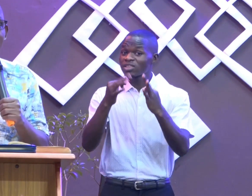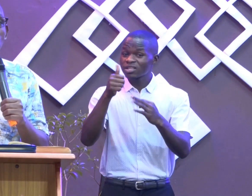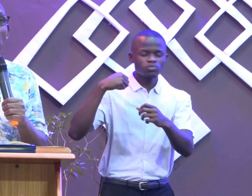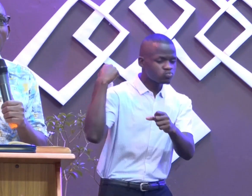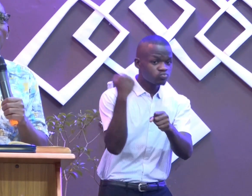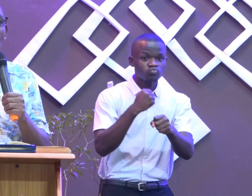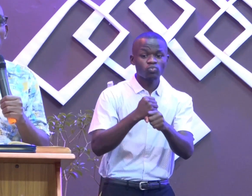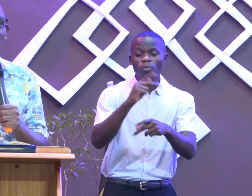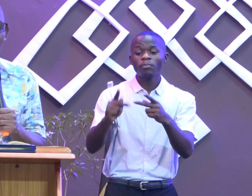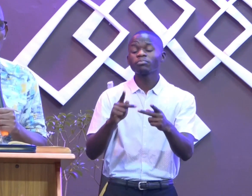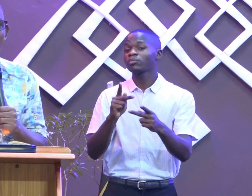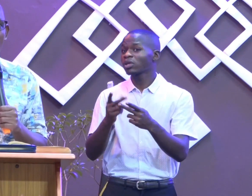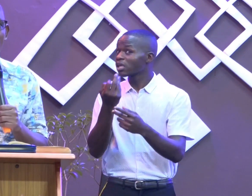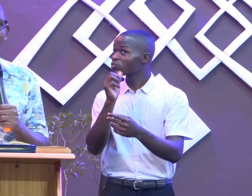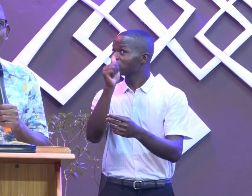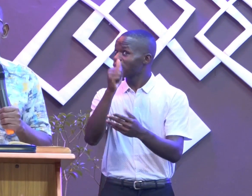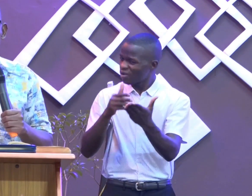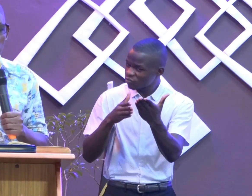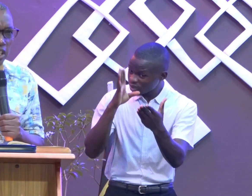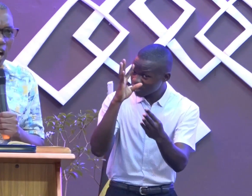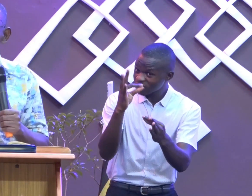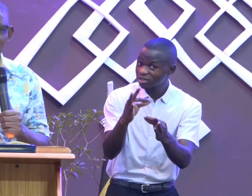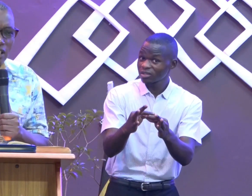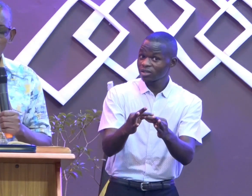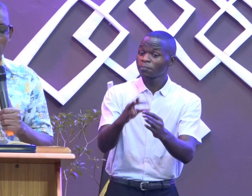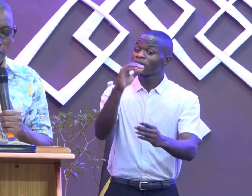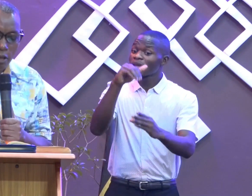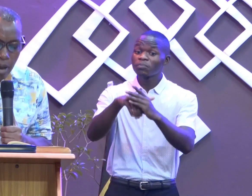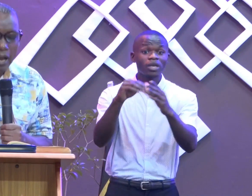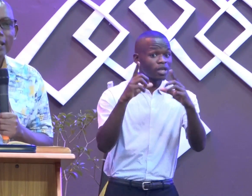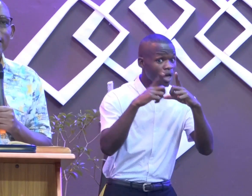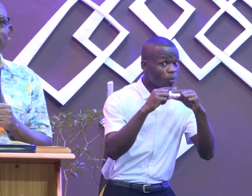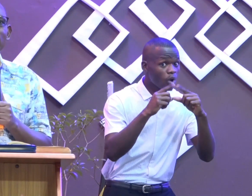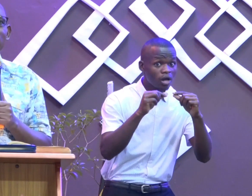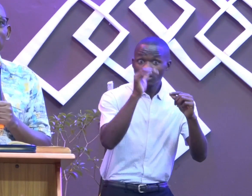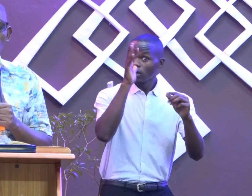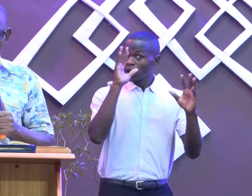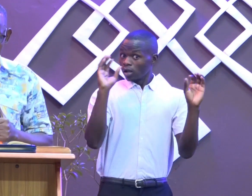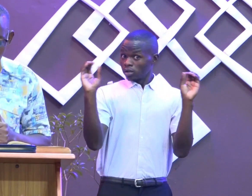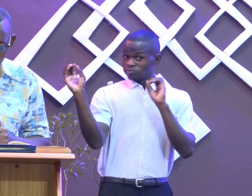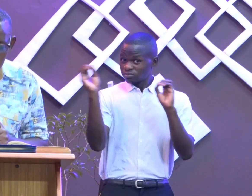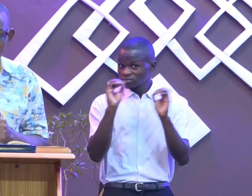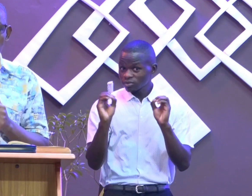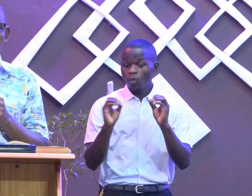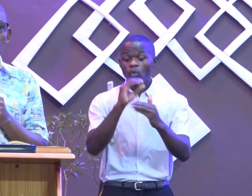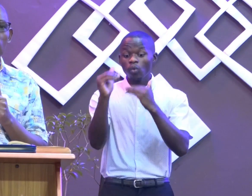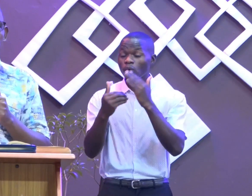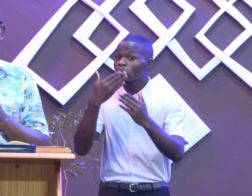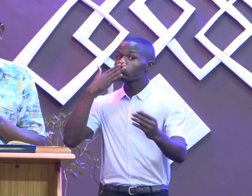everything he does is perfect. If he is faithful, in his word there is no